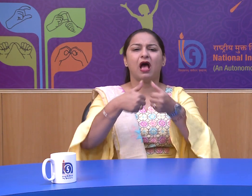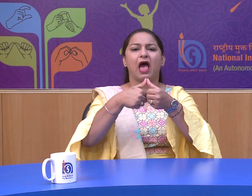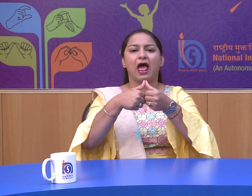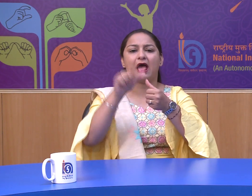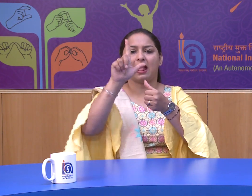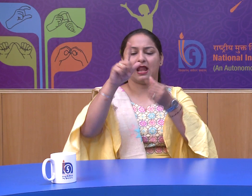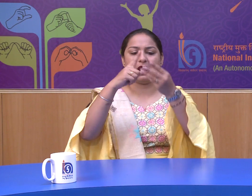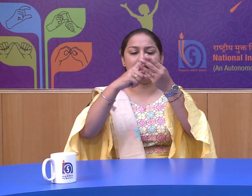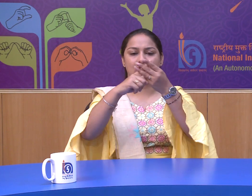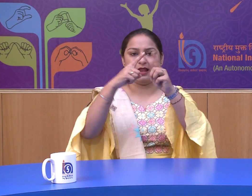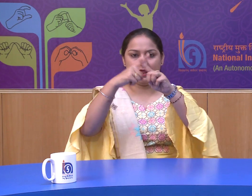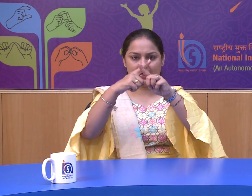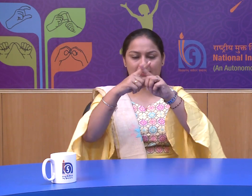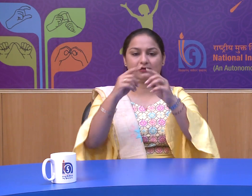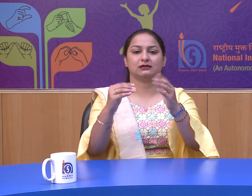when they invaded Punjab.